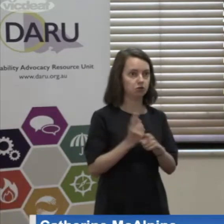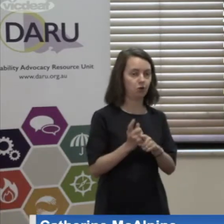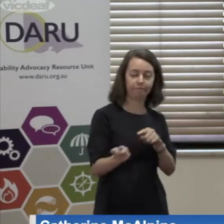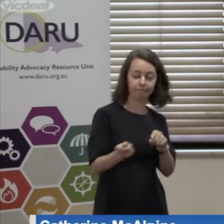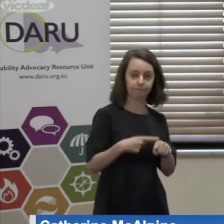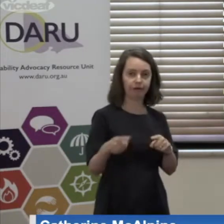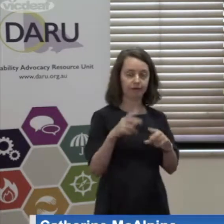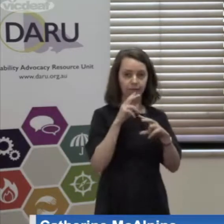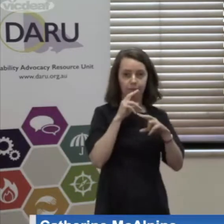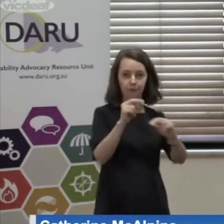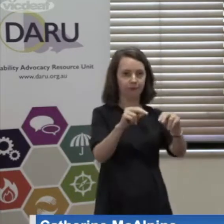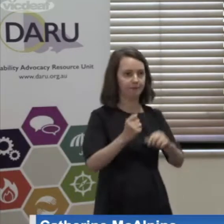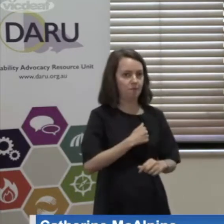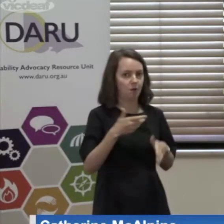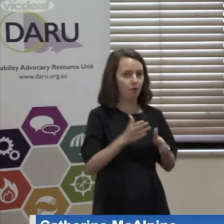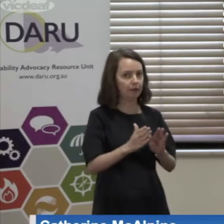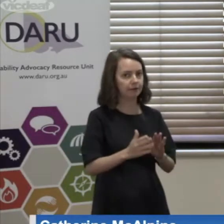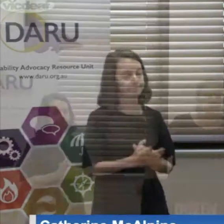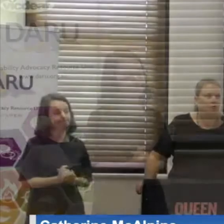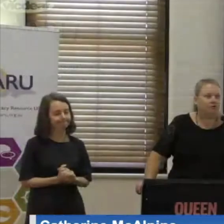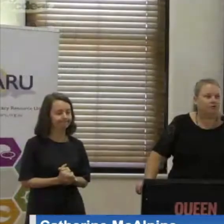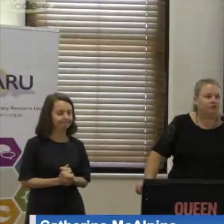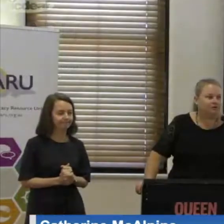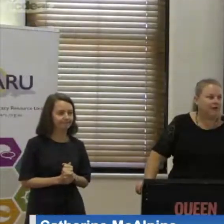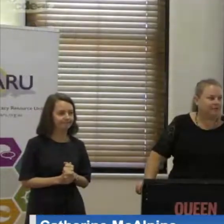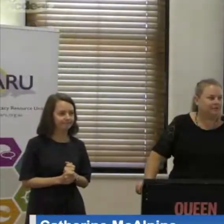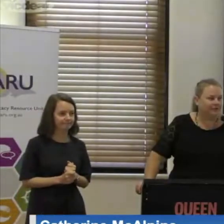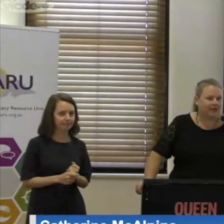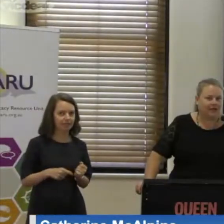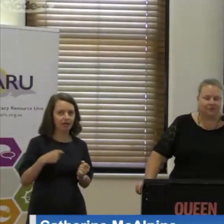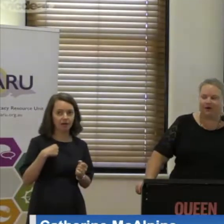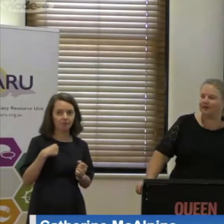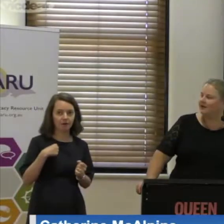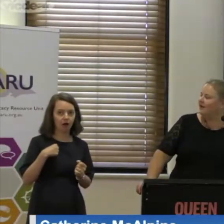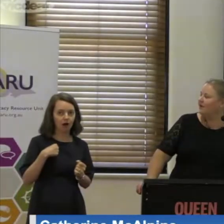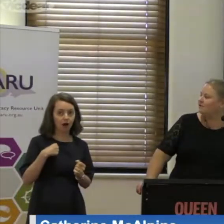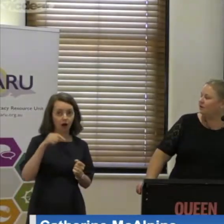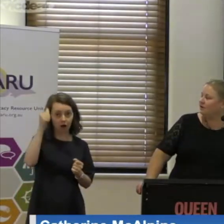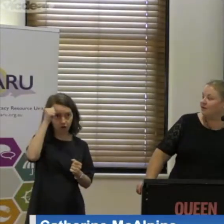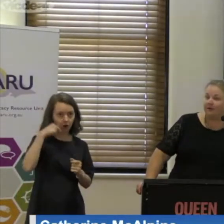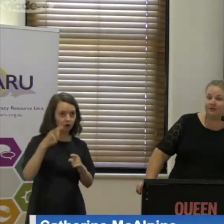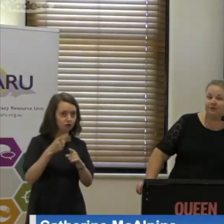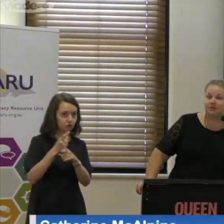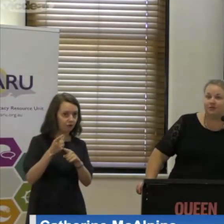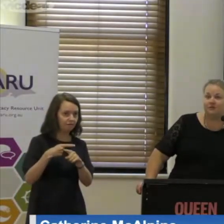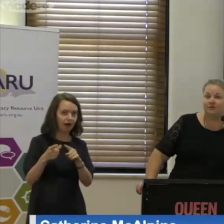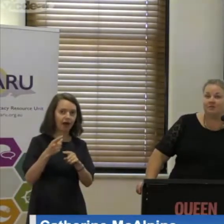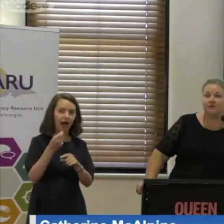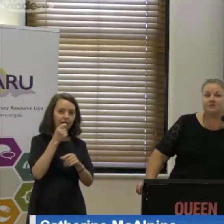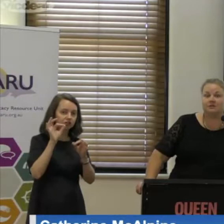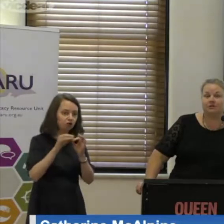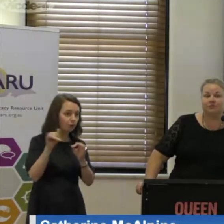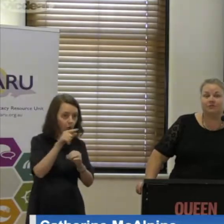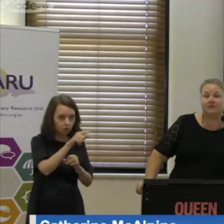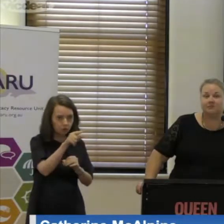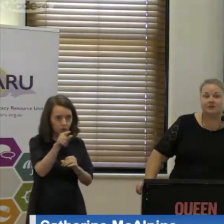talking too fast. And as you know, long-term habits are very hard to break. So can I encourage the interpreters or anyone